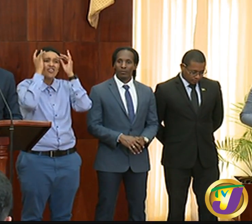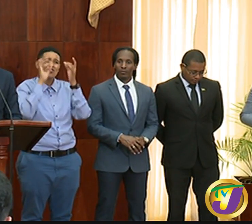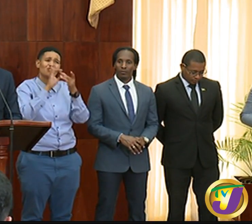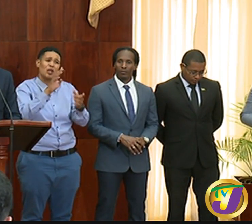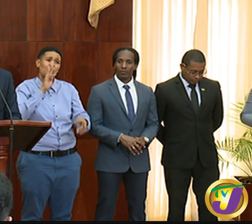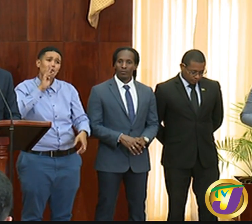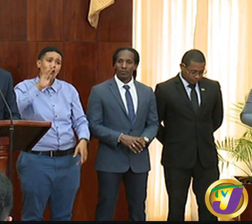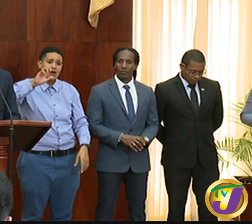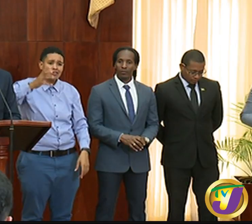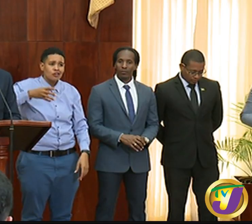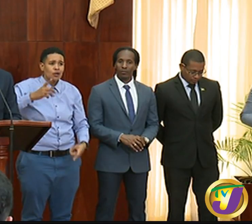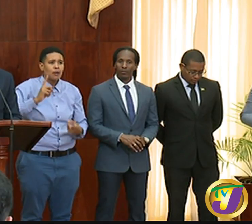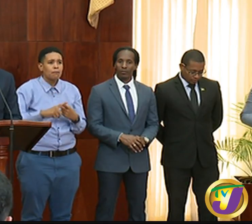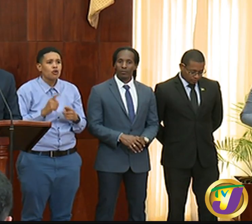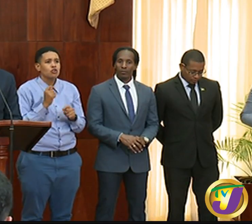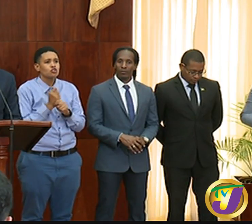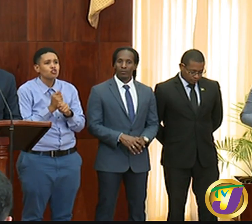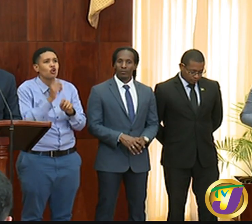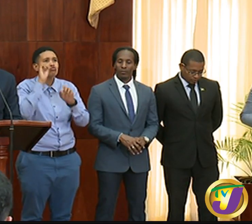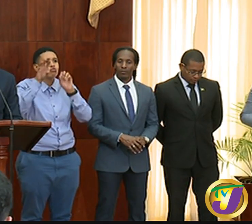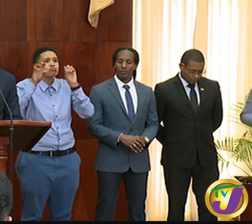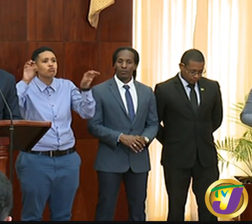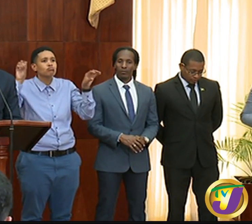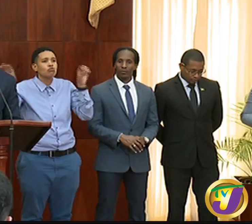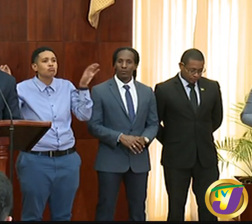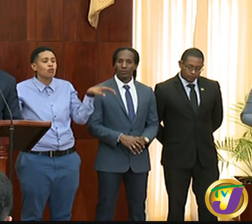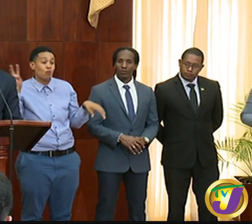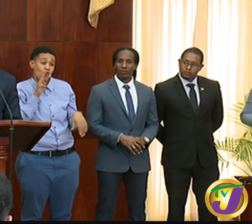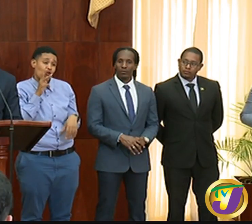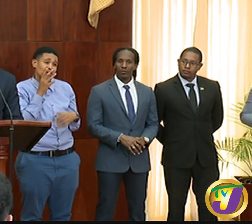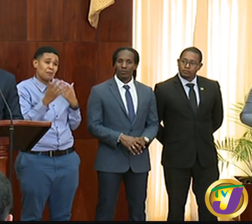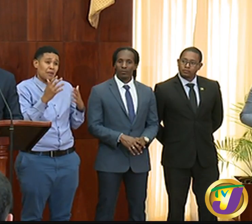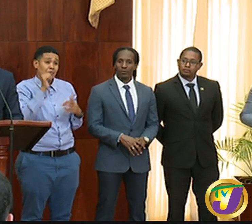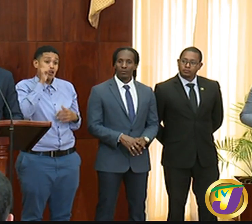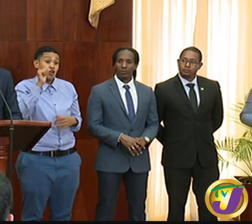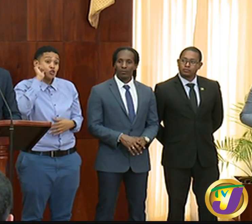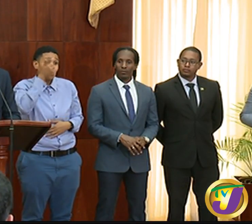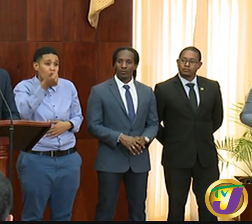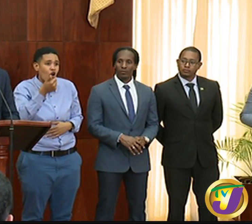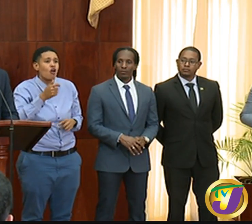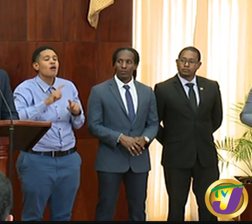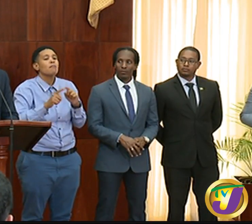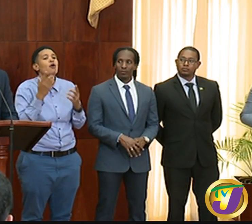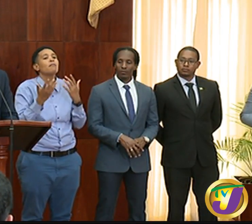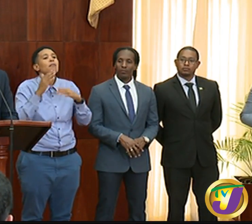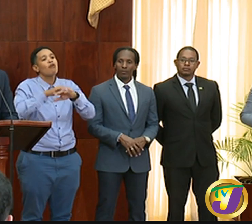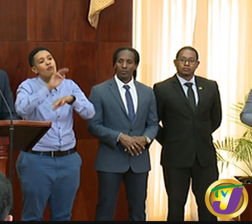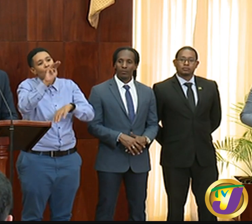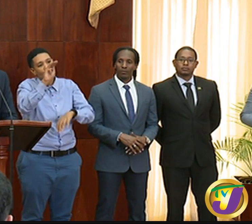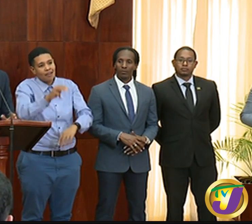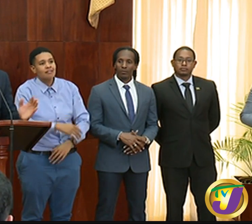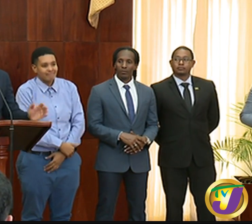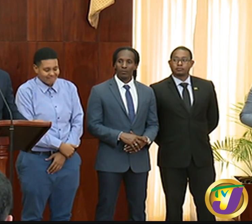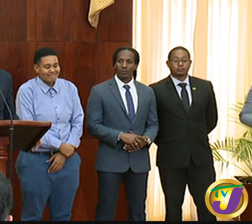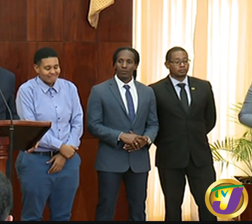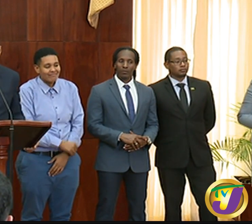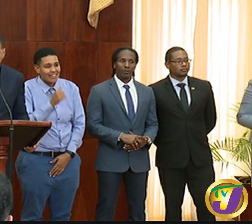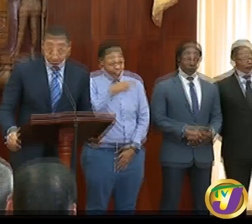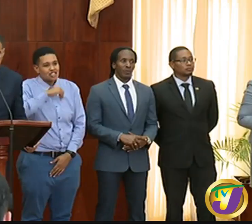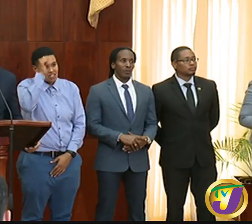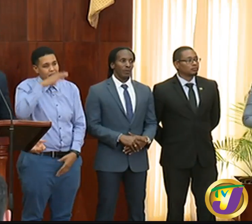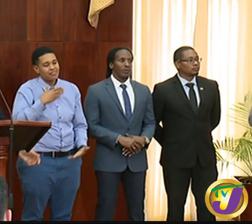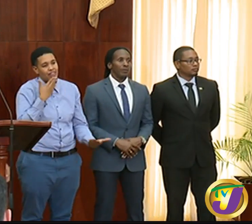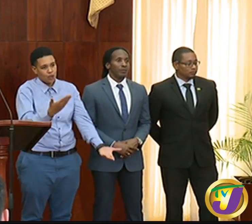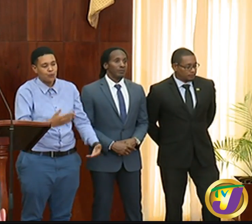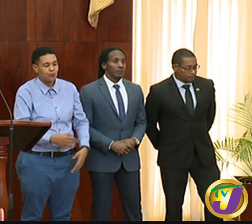and trucking of water. So we may not be able to do that press conference tomorrow, but certainly on Monday. Ladies and gentlemen, thank